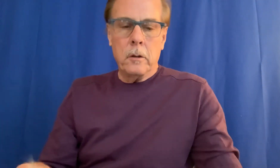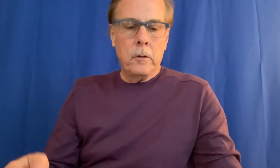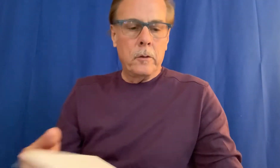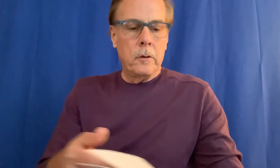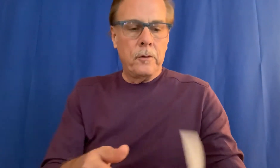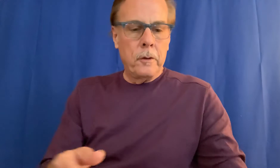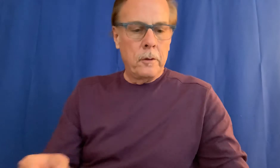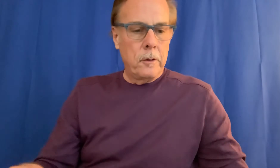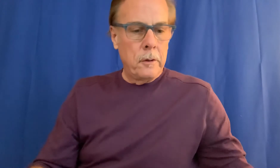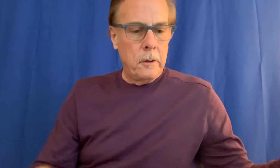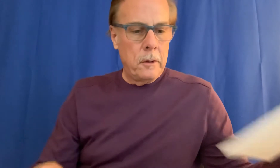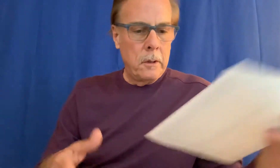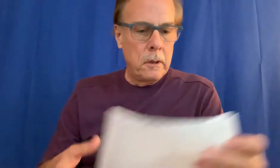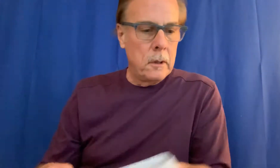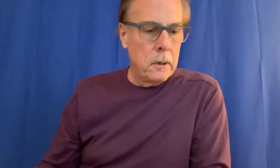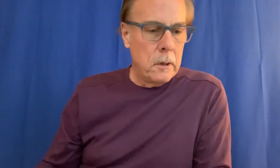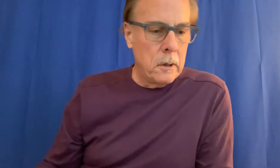Going on further.